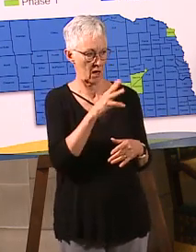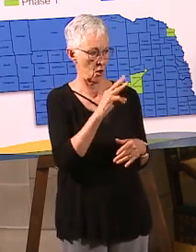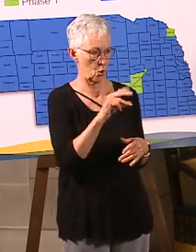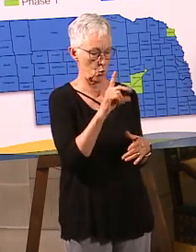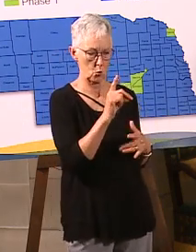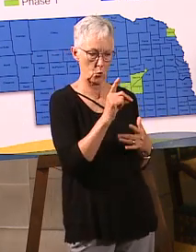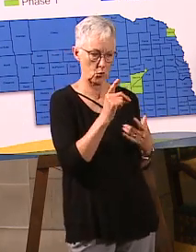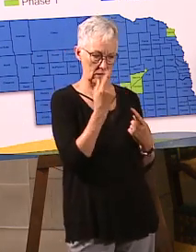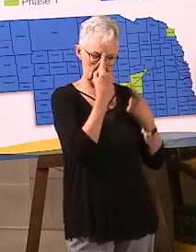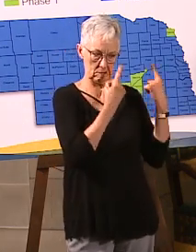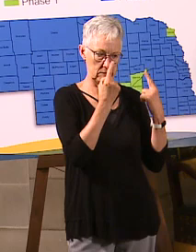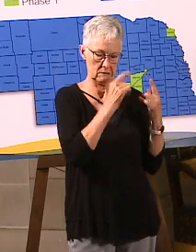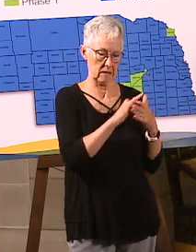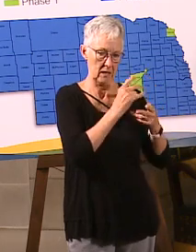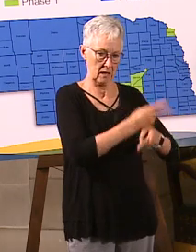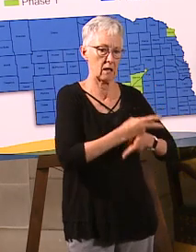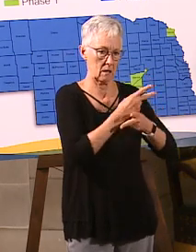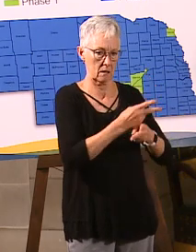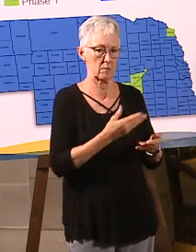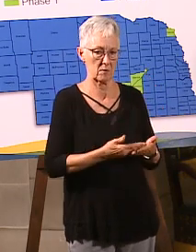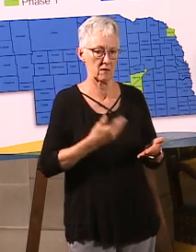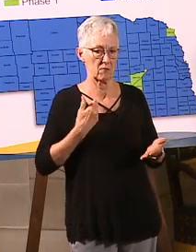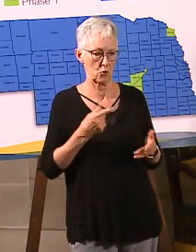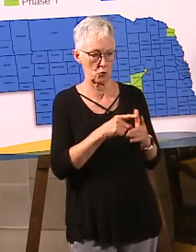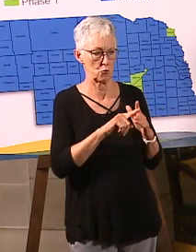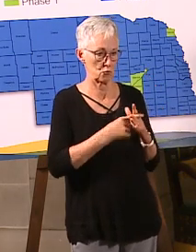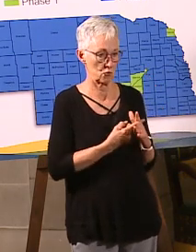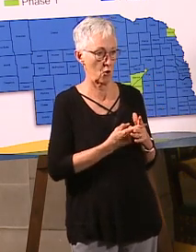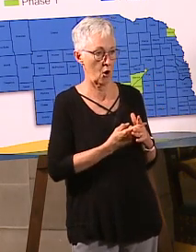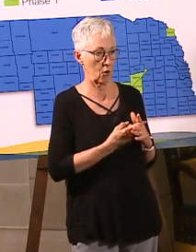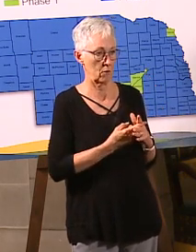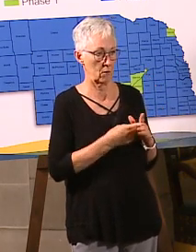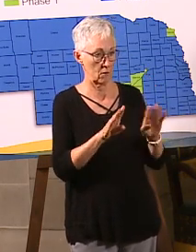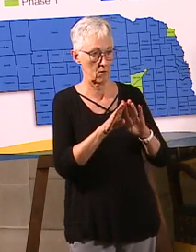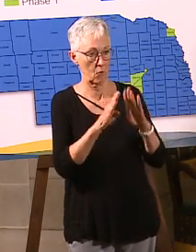you start listening to their petition